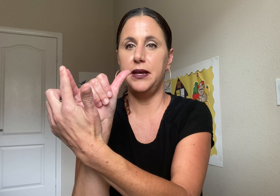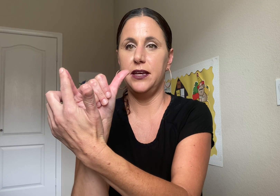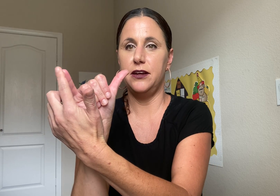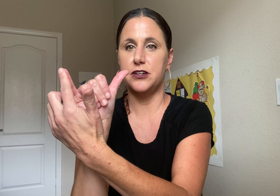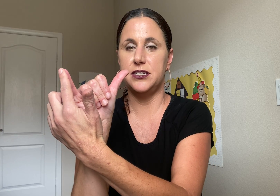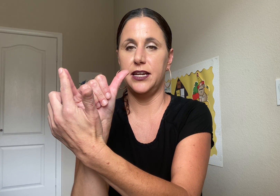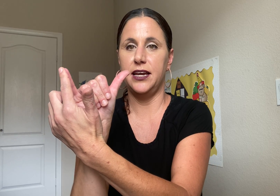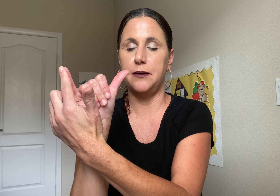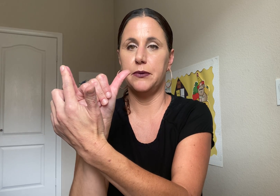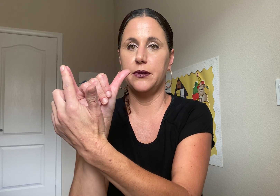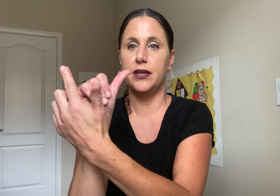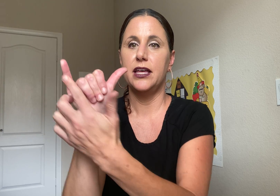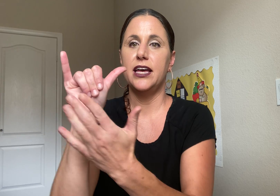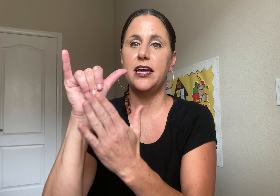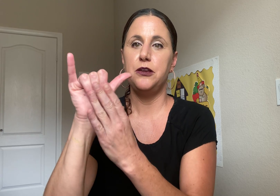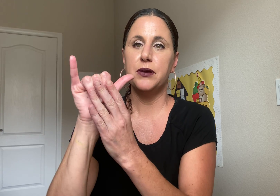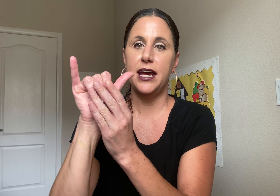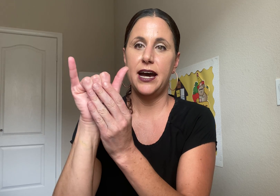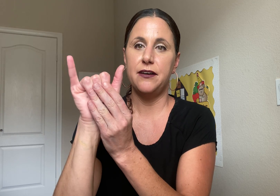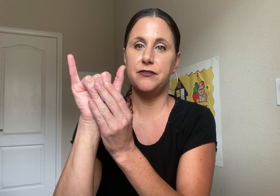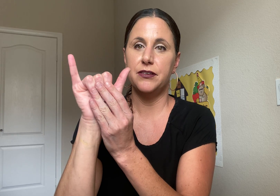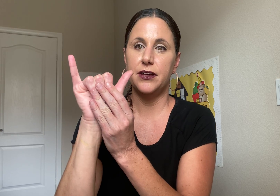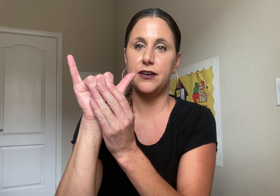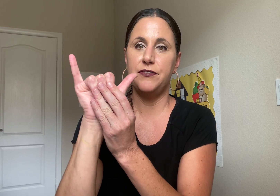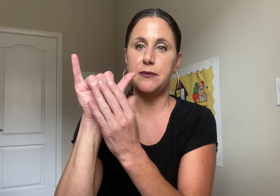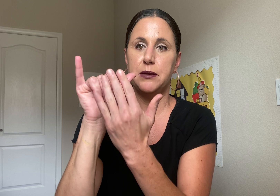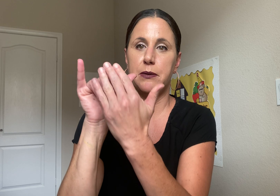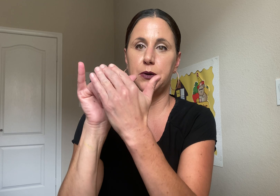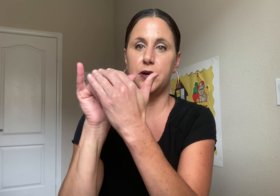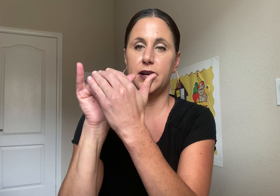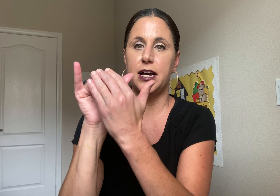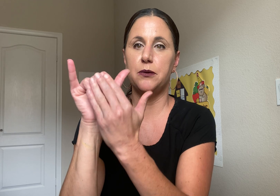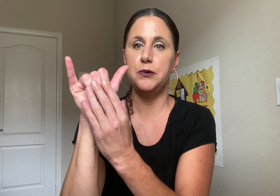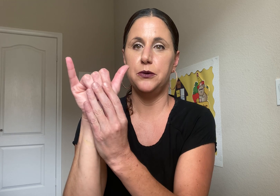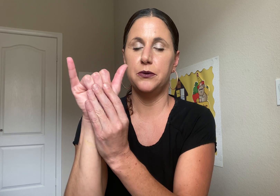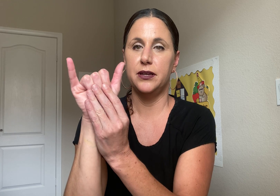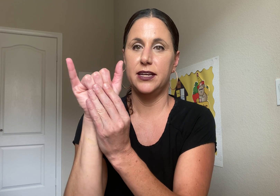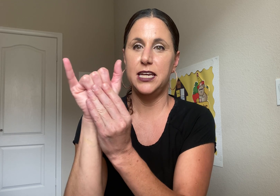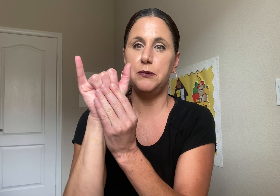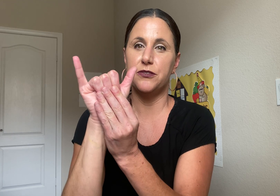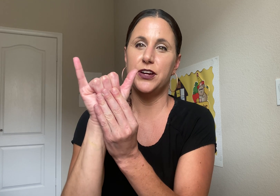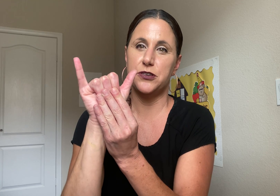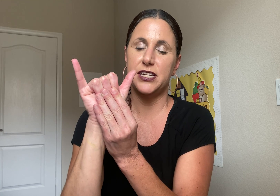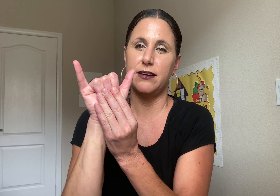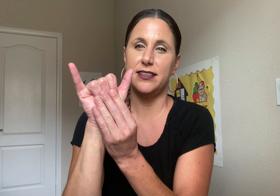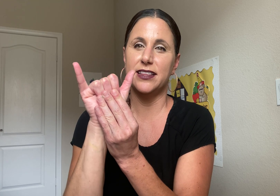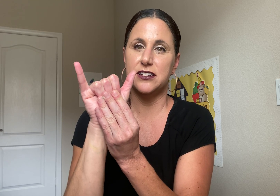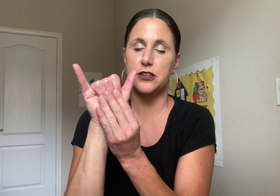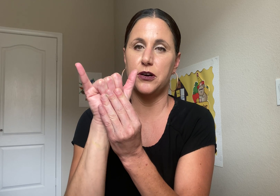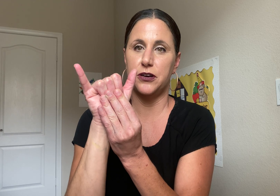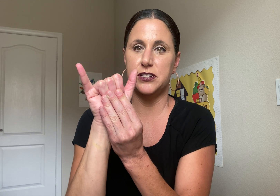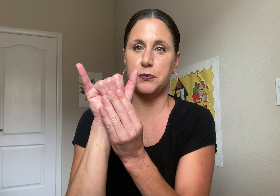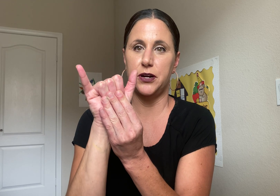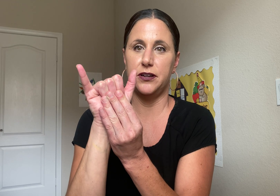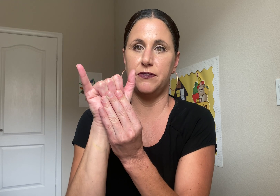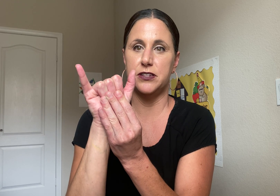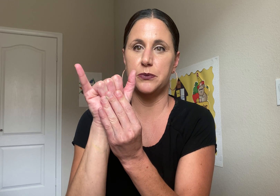pinky are sticking up. And you can have a family member help you keep your fingers down. I think that's the hardest part of this one.